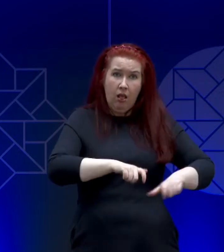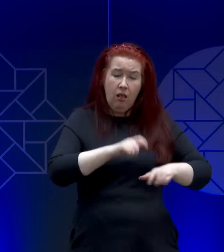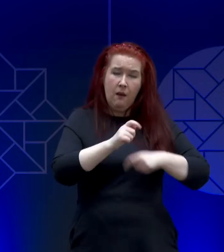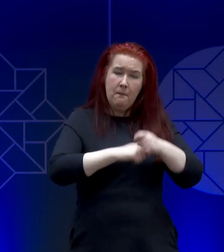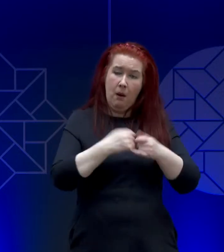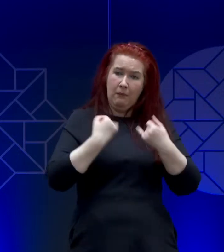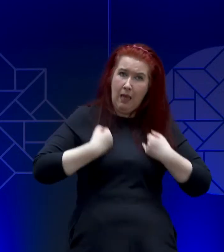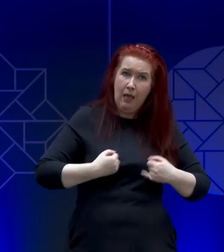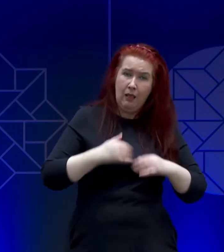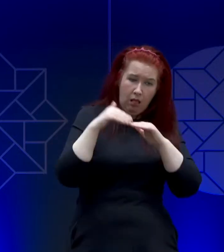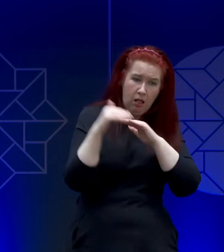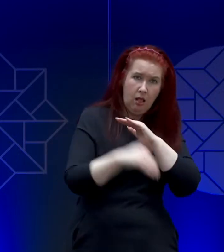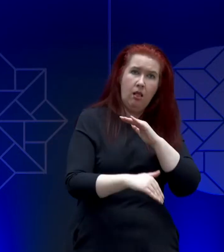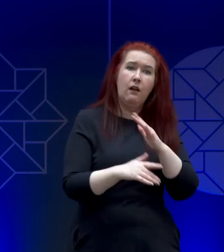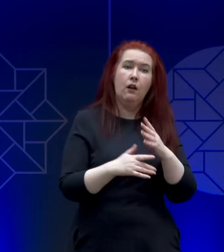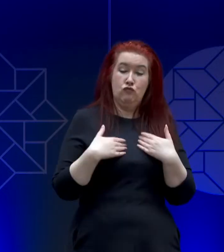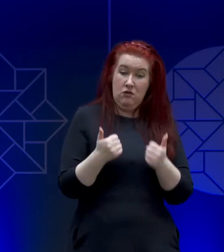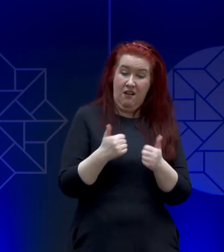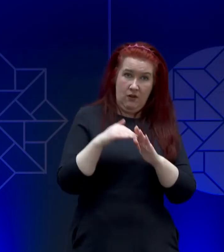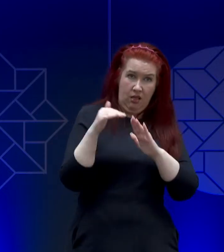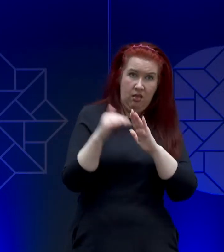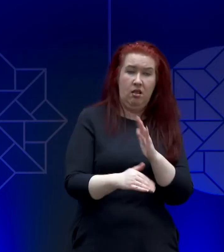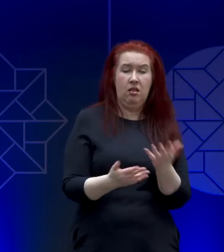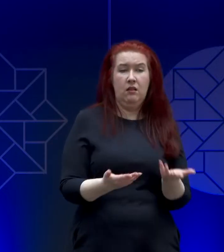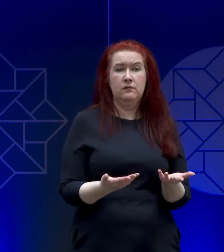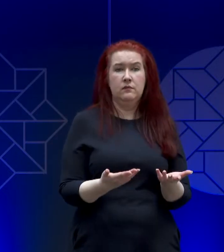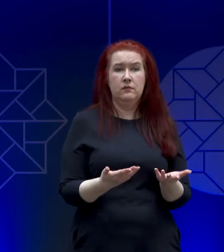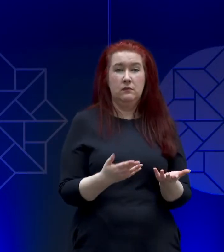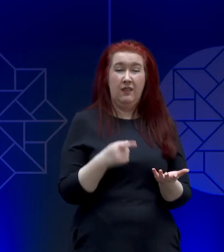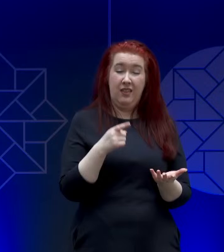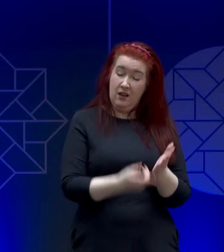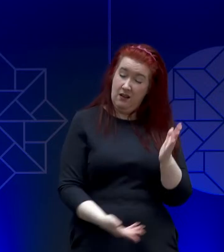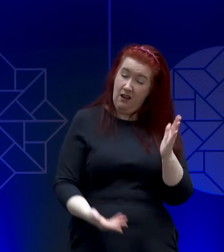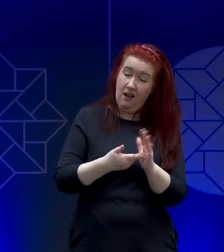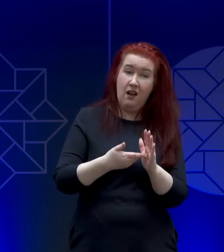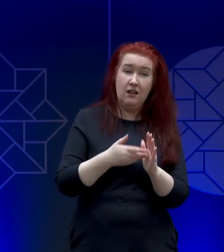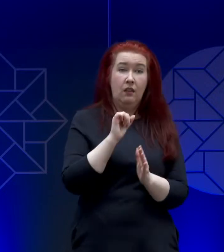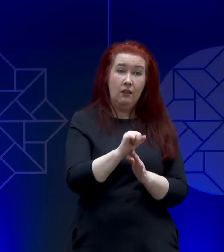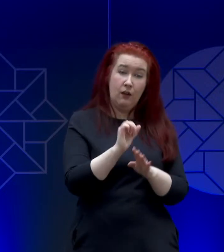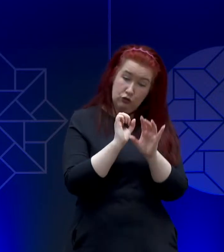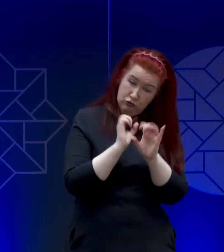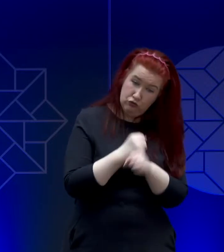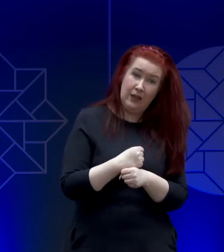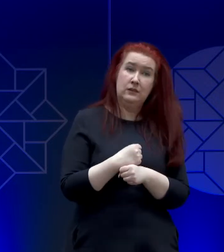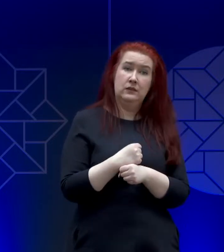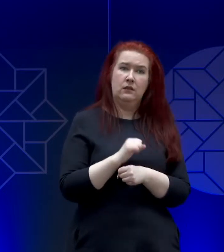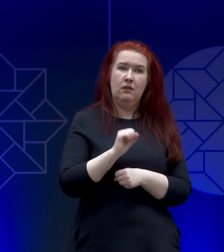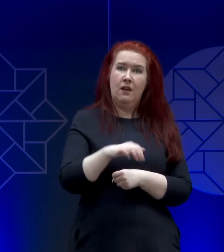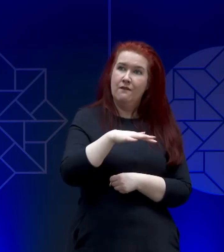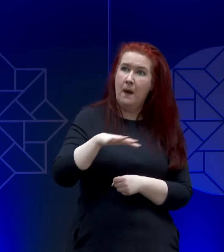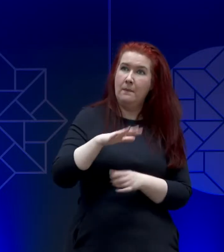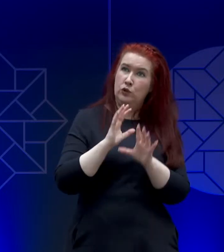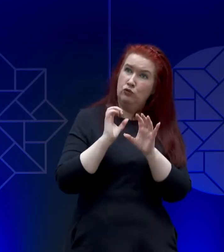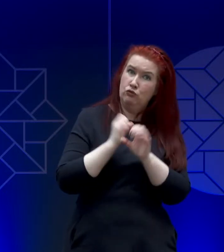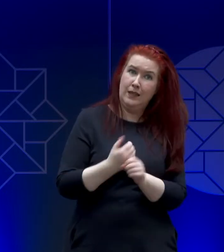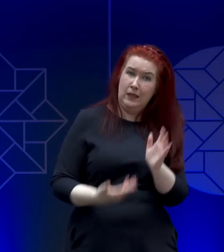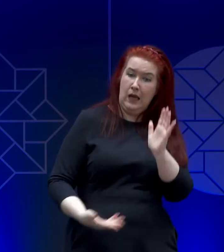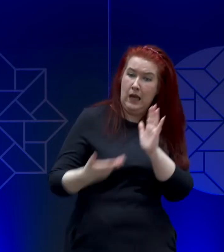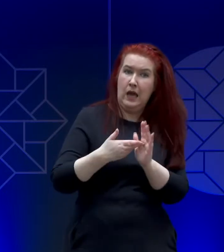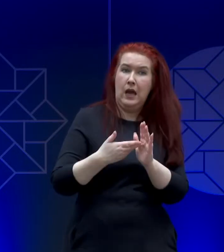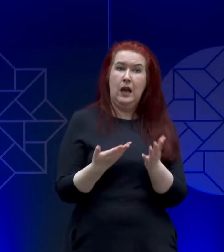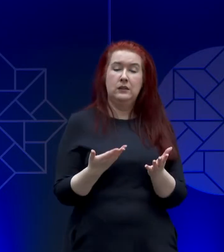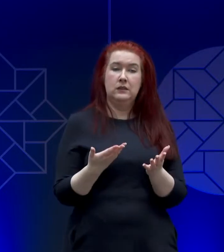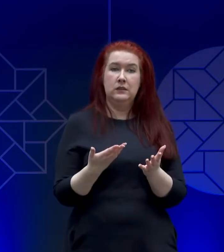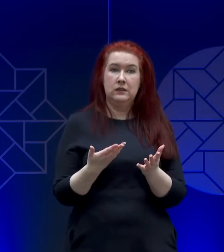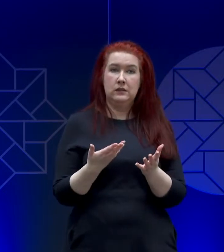mean they can take longer to recover. It adds substantially to the stress that they and their loved ones experience. It